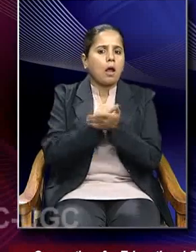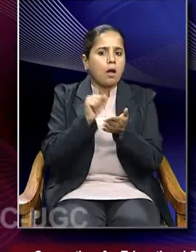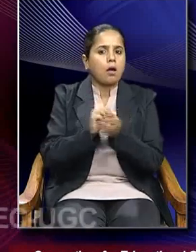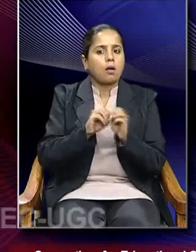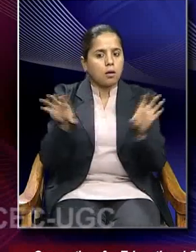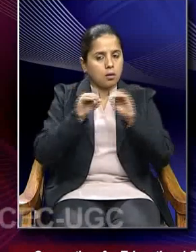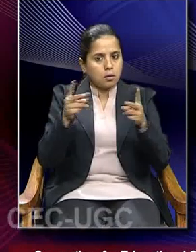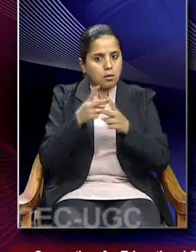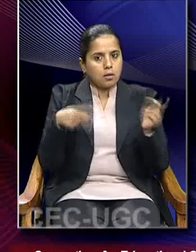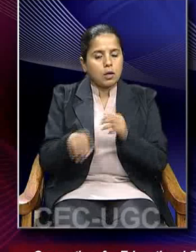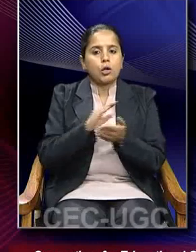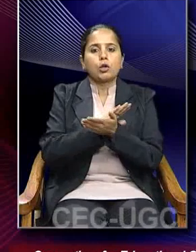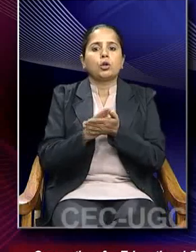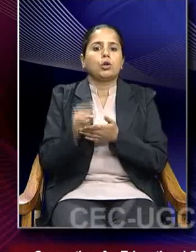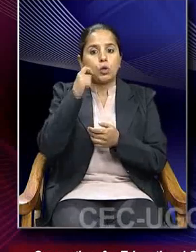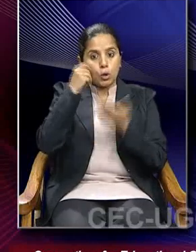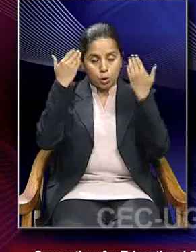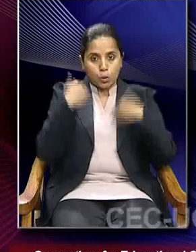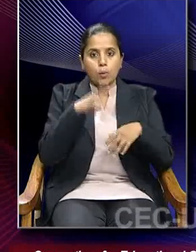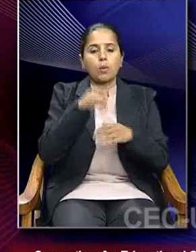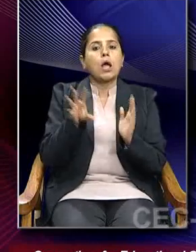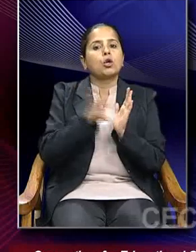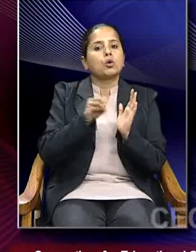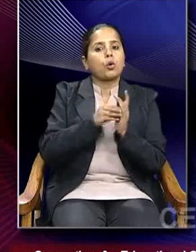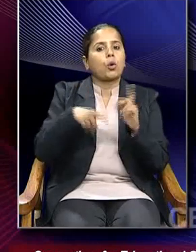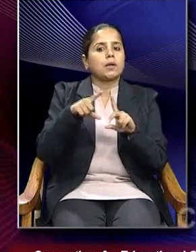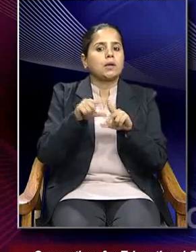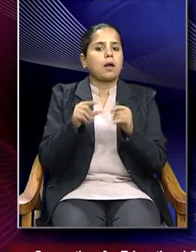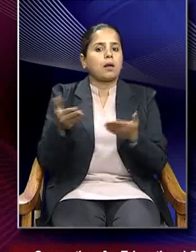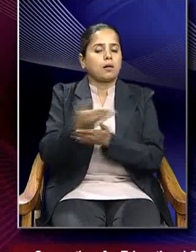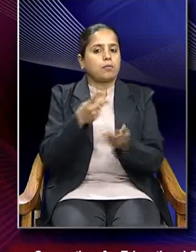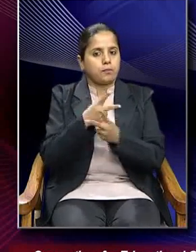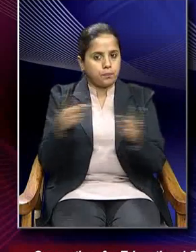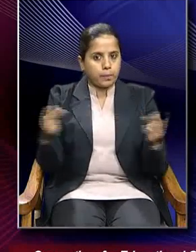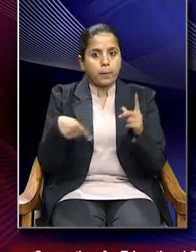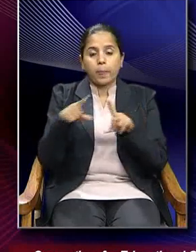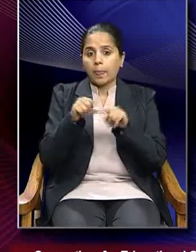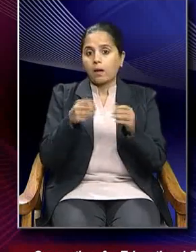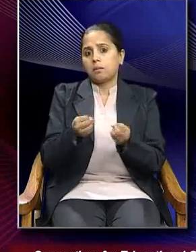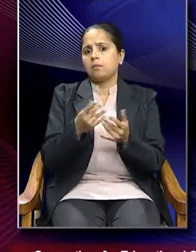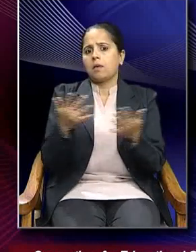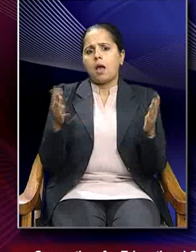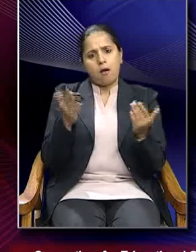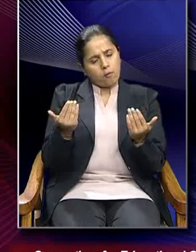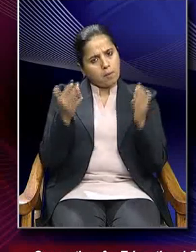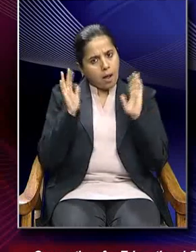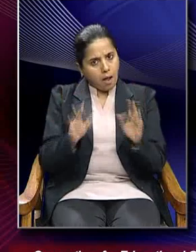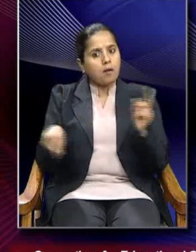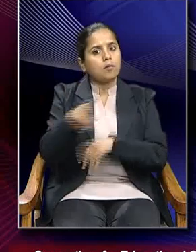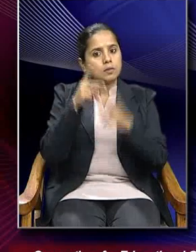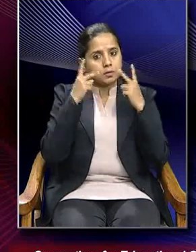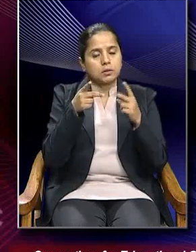any other human recorded data. So we kind of, lot of data is available with